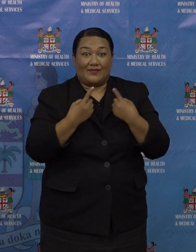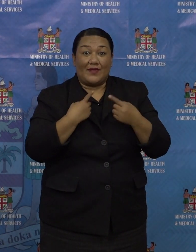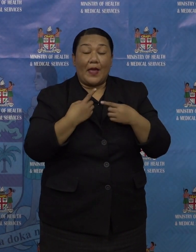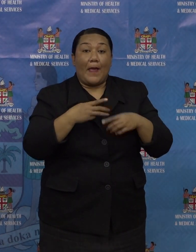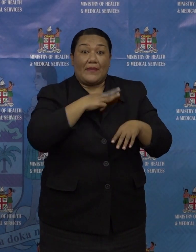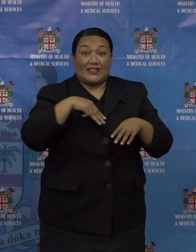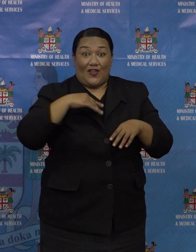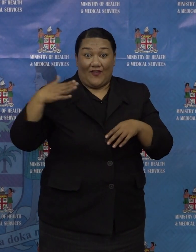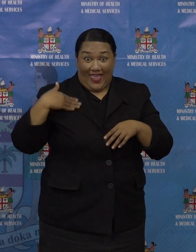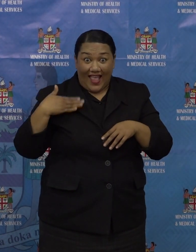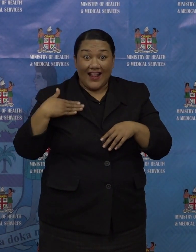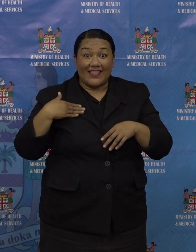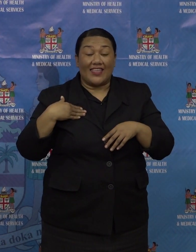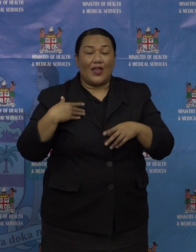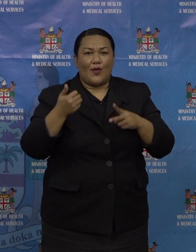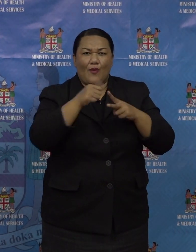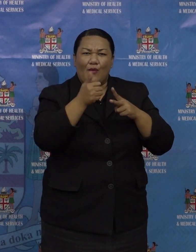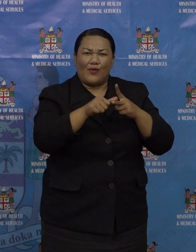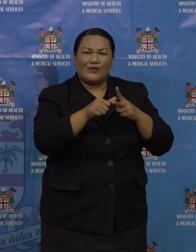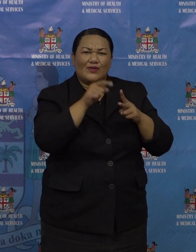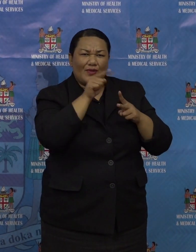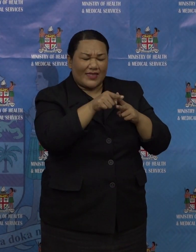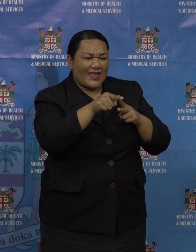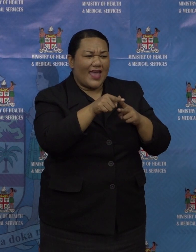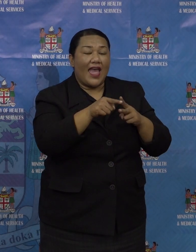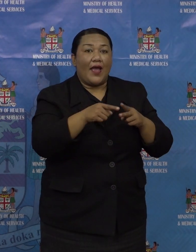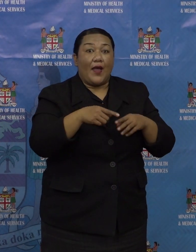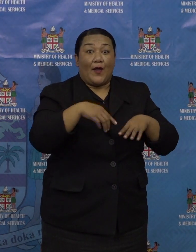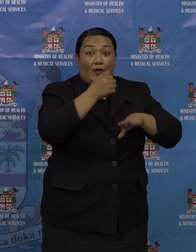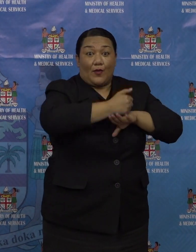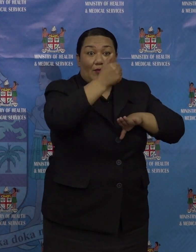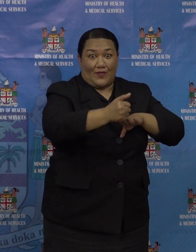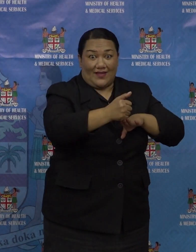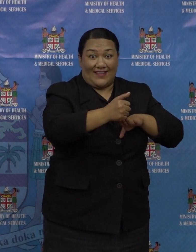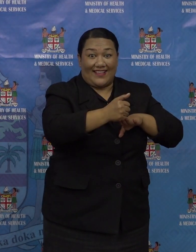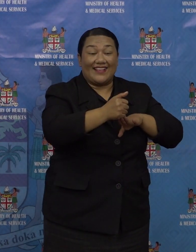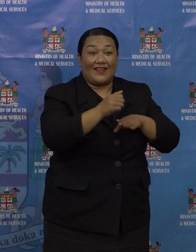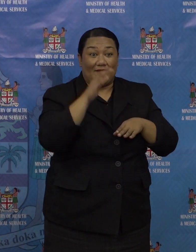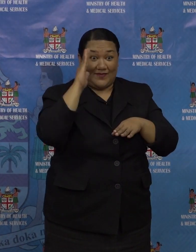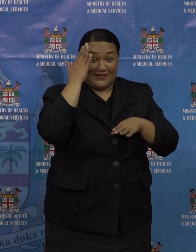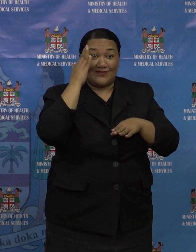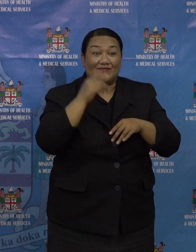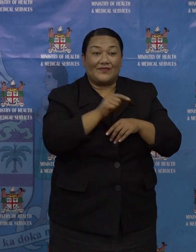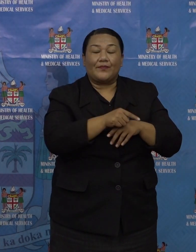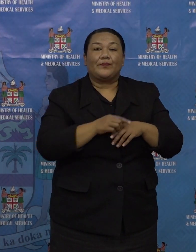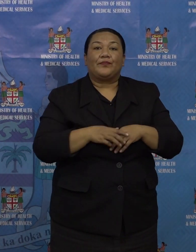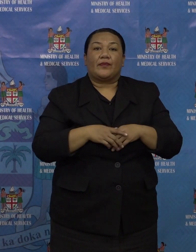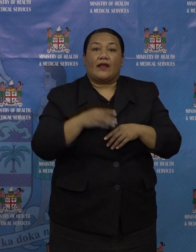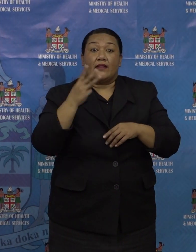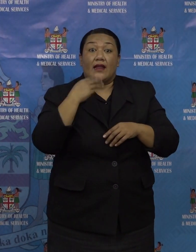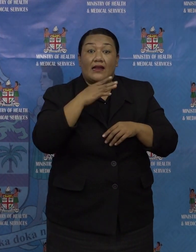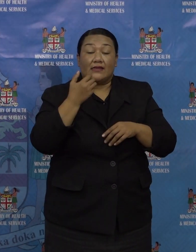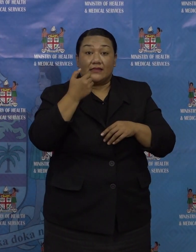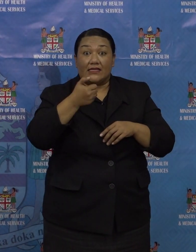of Health's COVID-19 dashboard and on the Facebook page of the Fijian government. There have also been 664